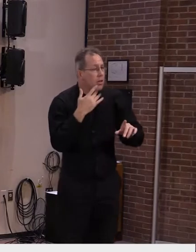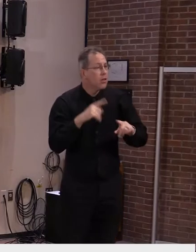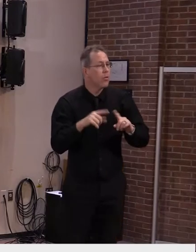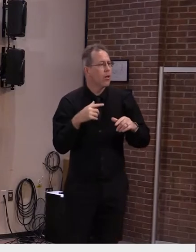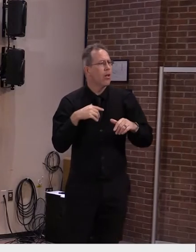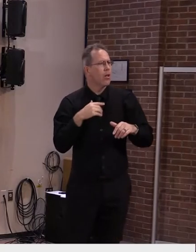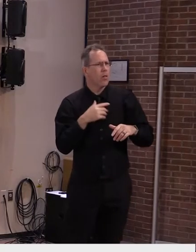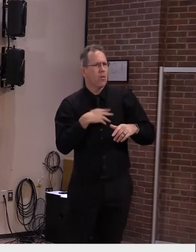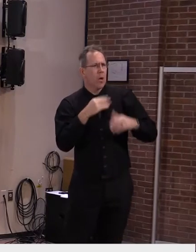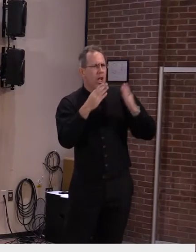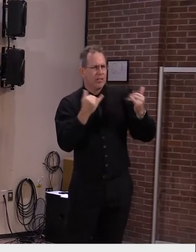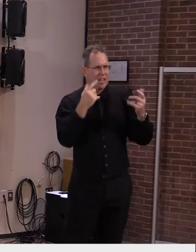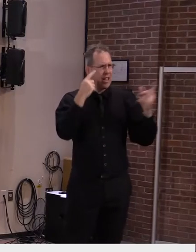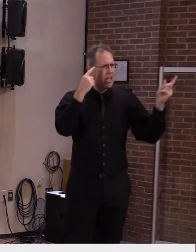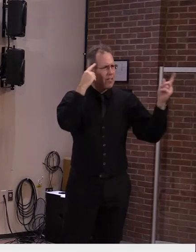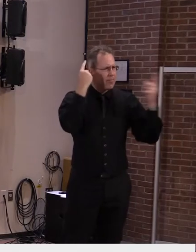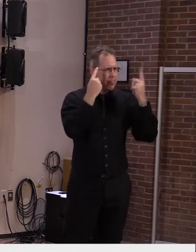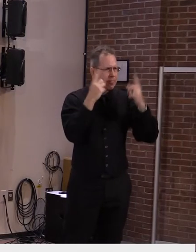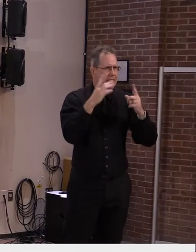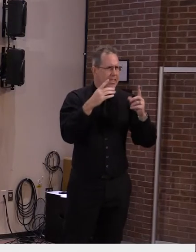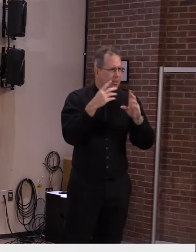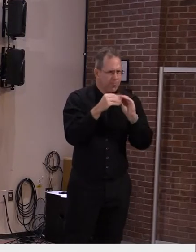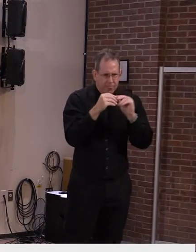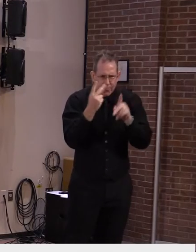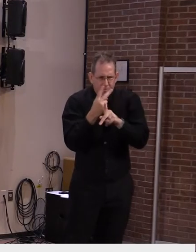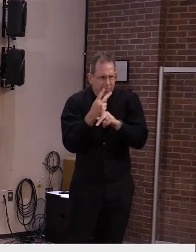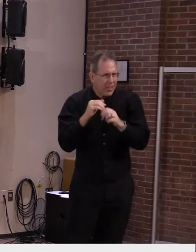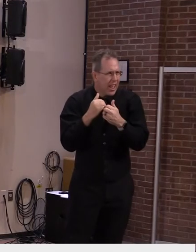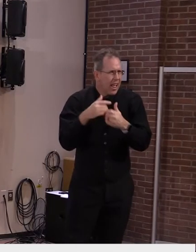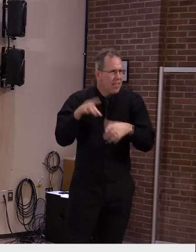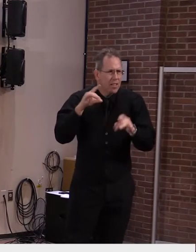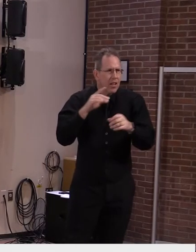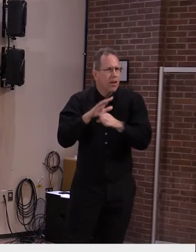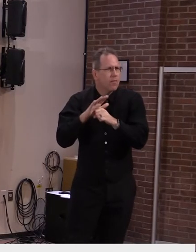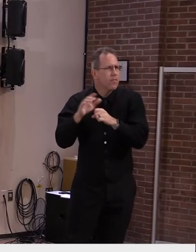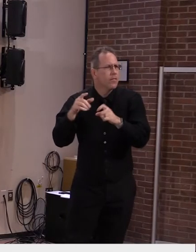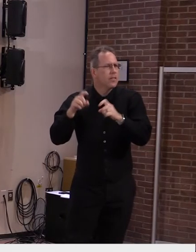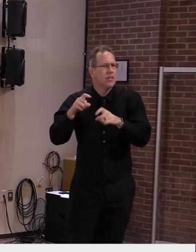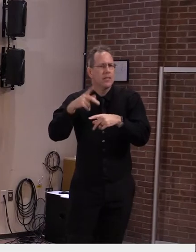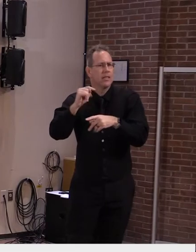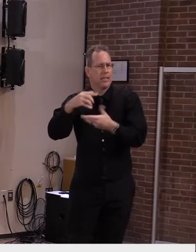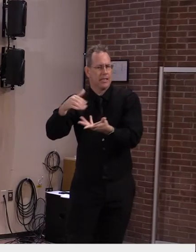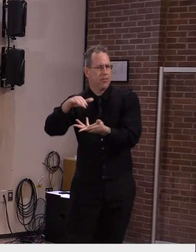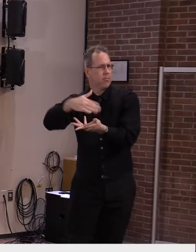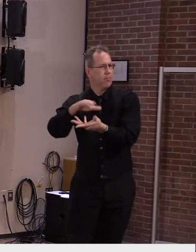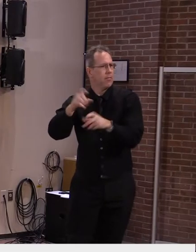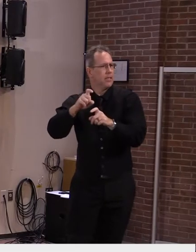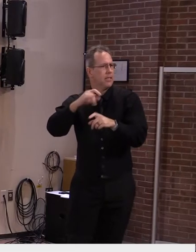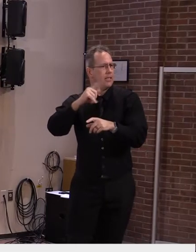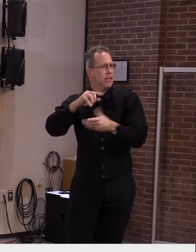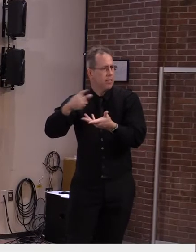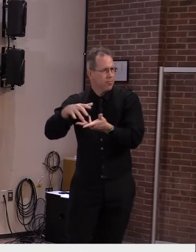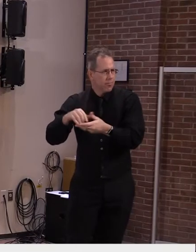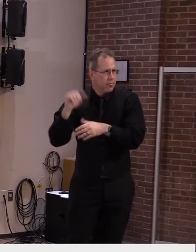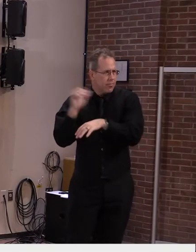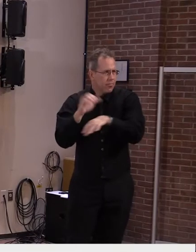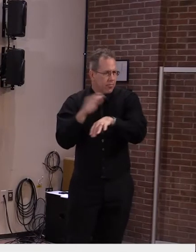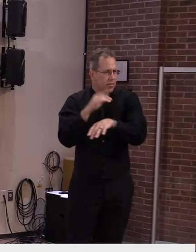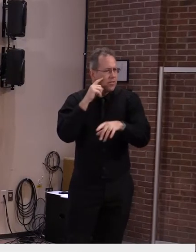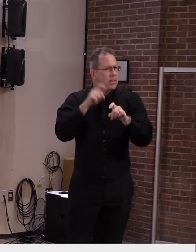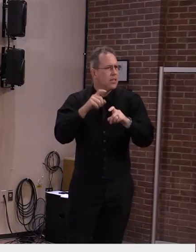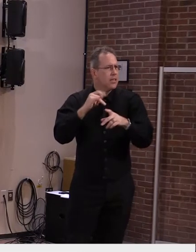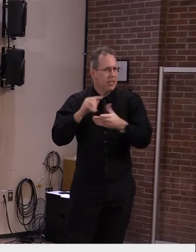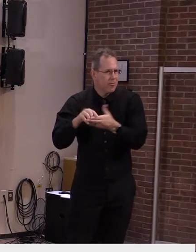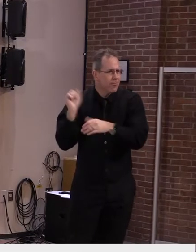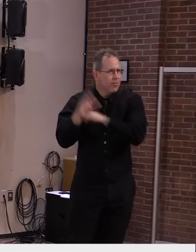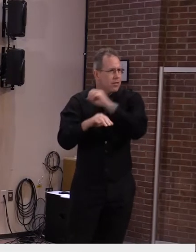the appropriate number of test kits, antigen test kits into here. I mean,